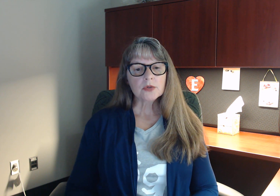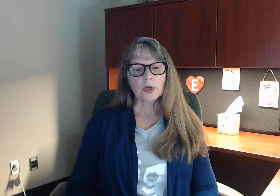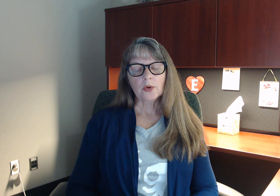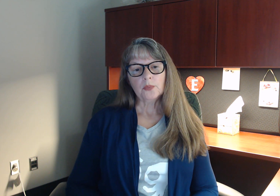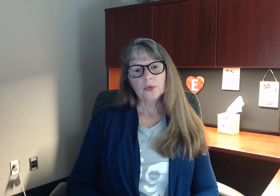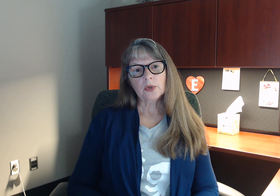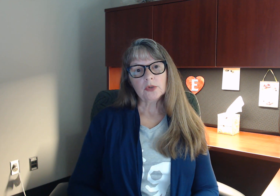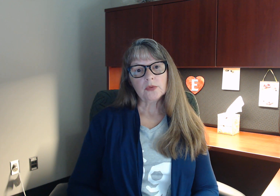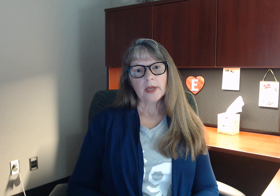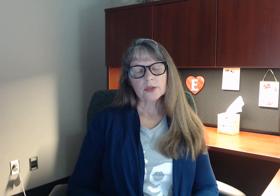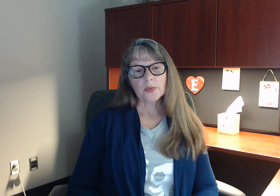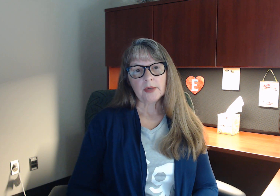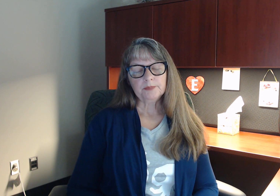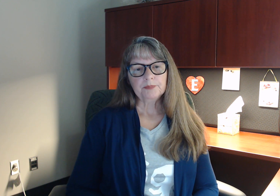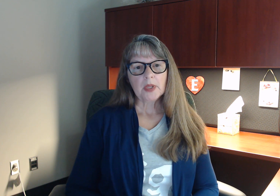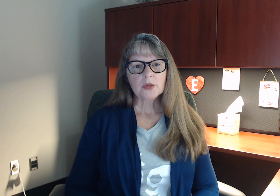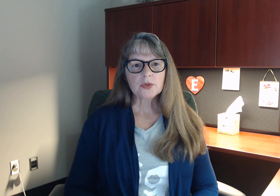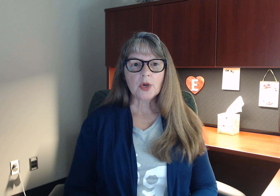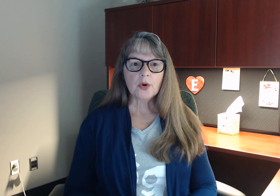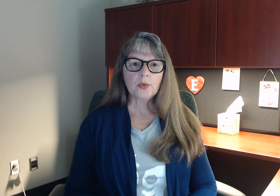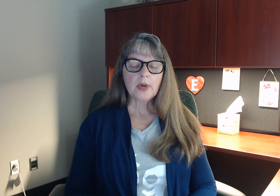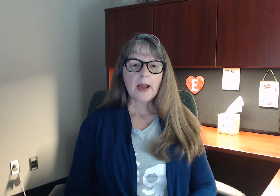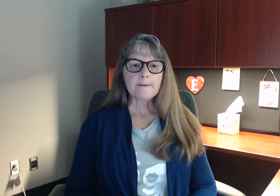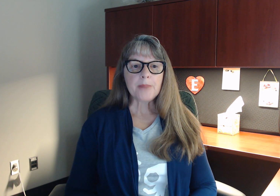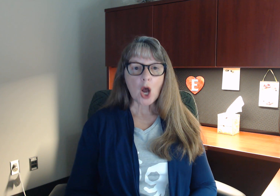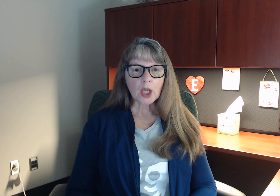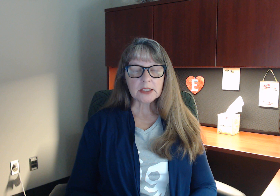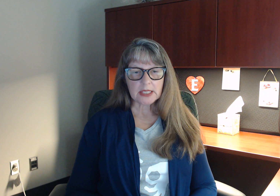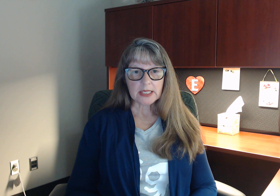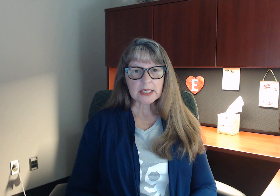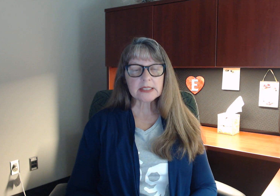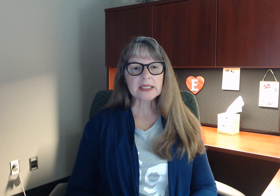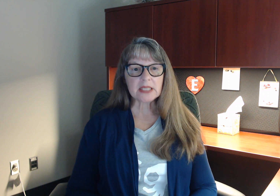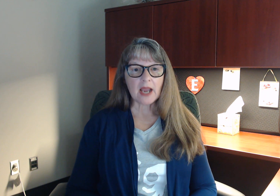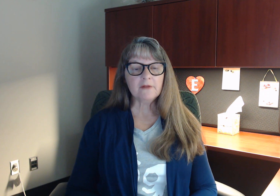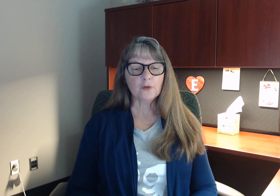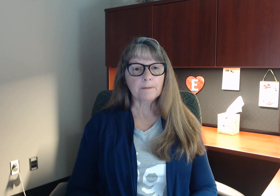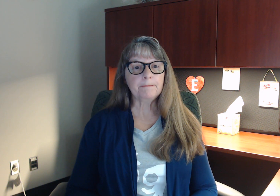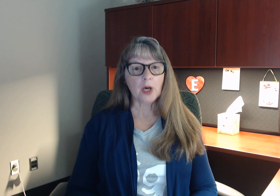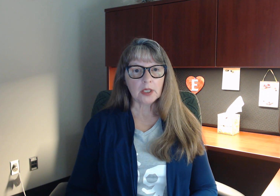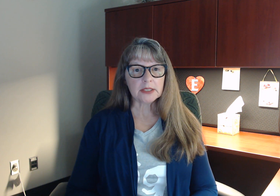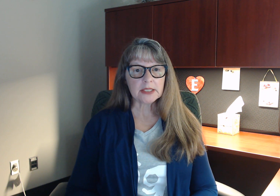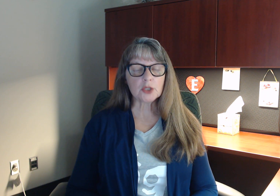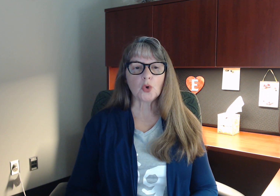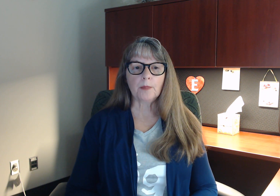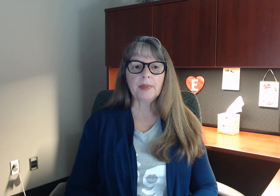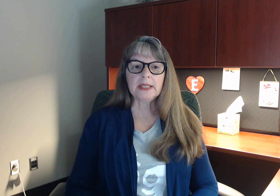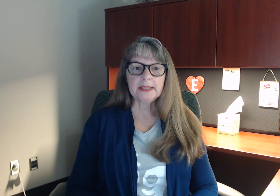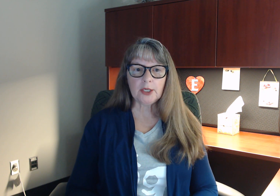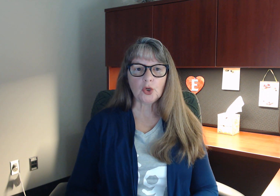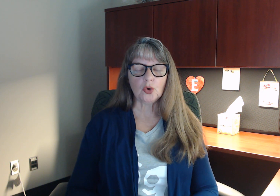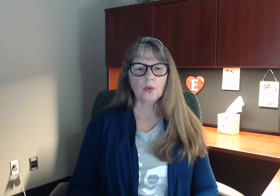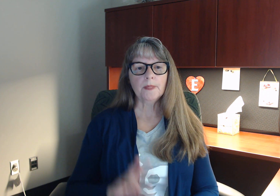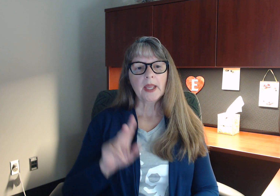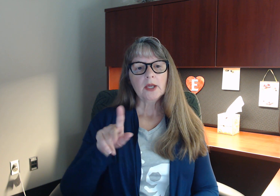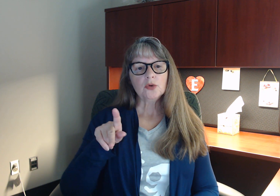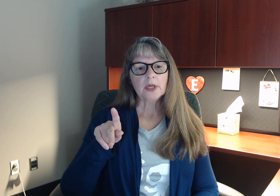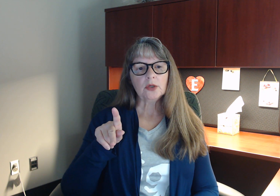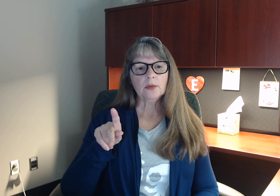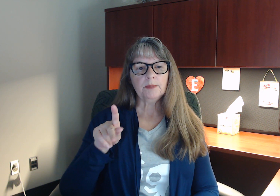So you can do that as well. So politics, the sign for politics or political, you take your